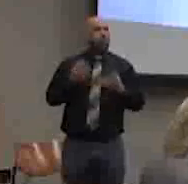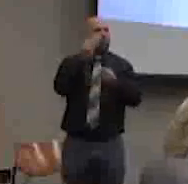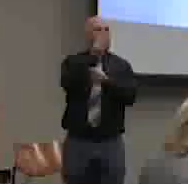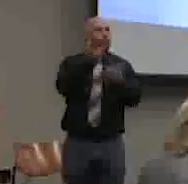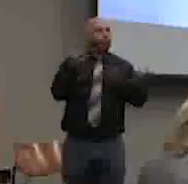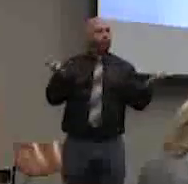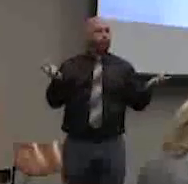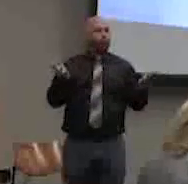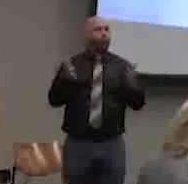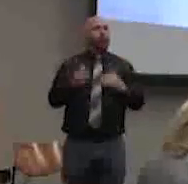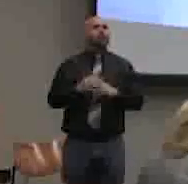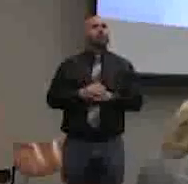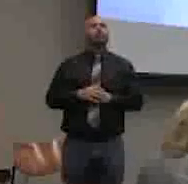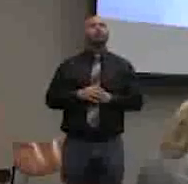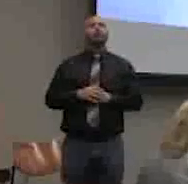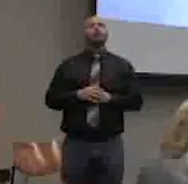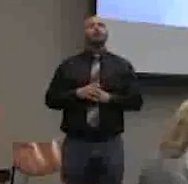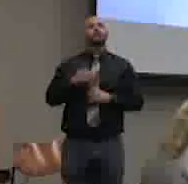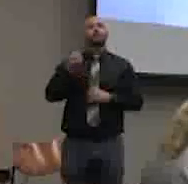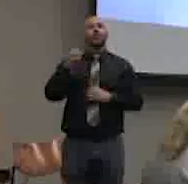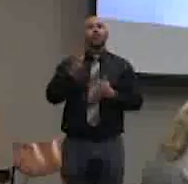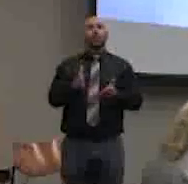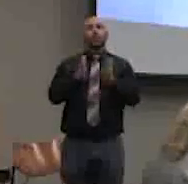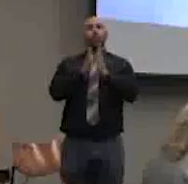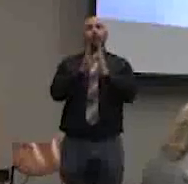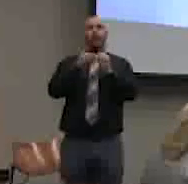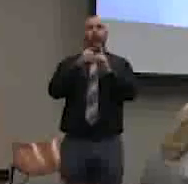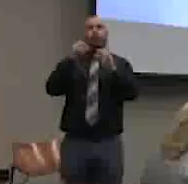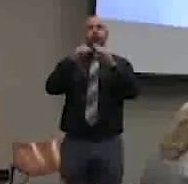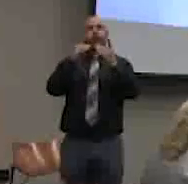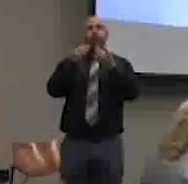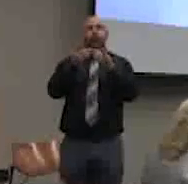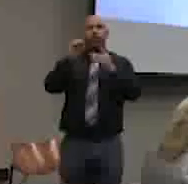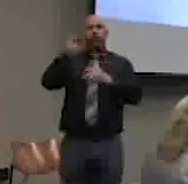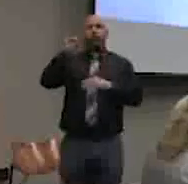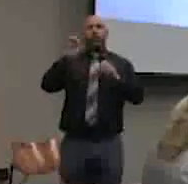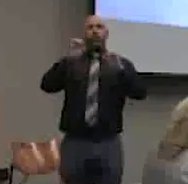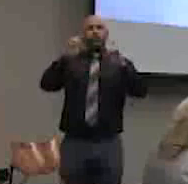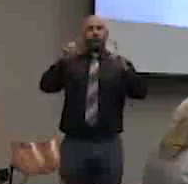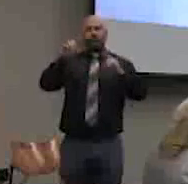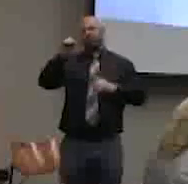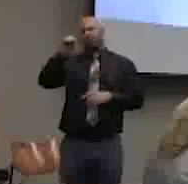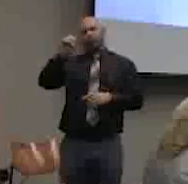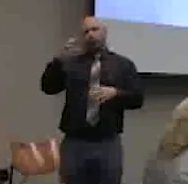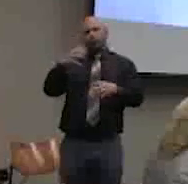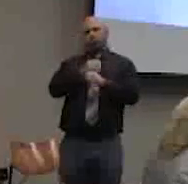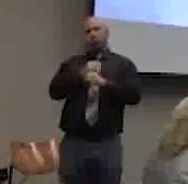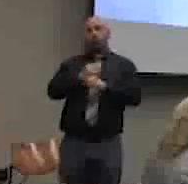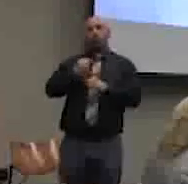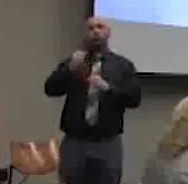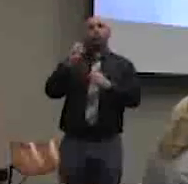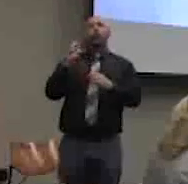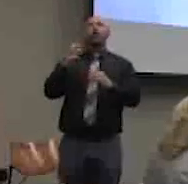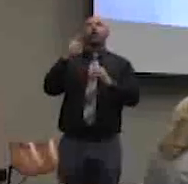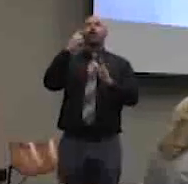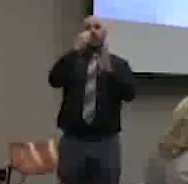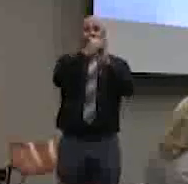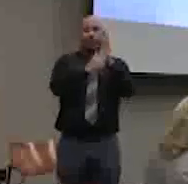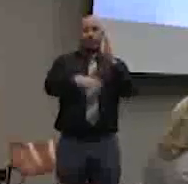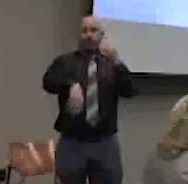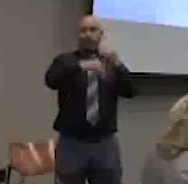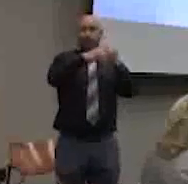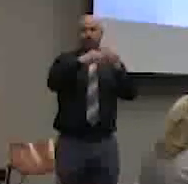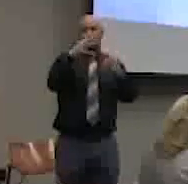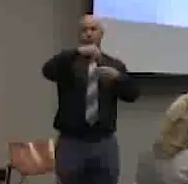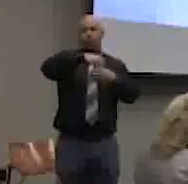There has been a request from the Department of Education to amend the agenda to items. The Louisiana Policy Institute